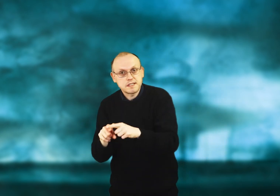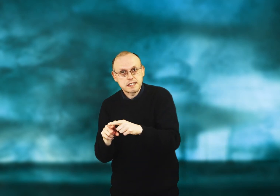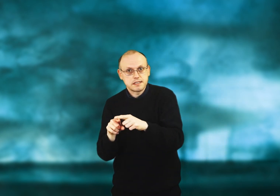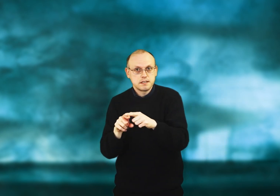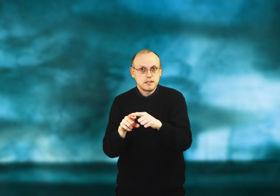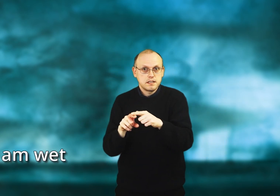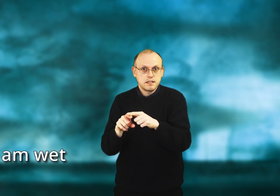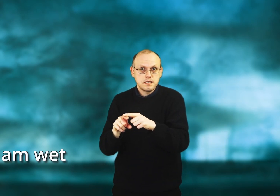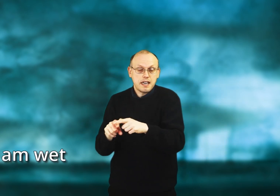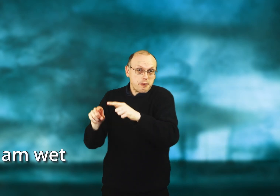clauses. I am wet.